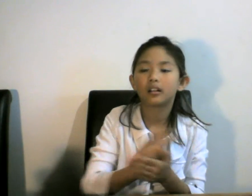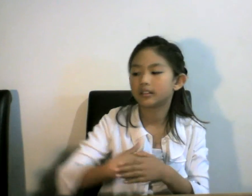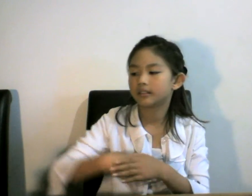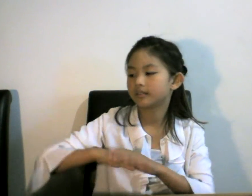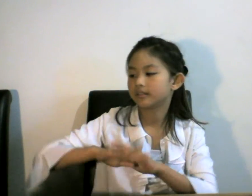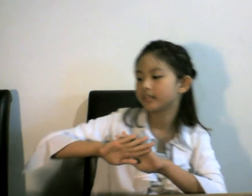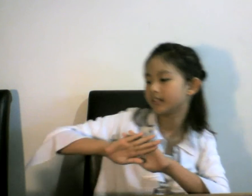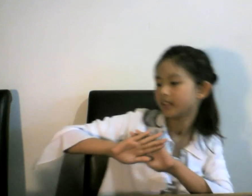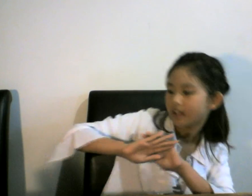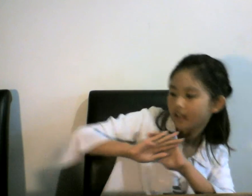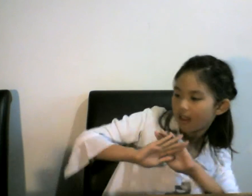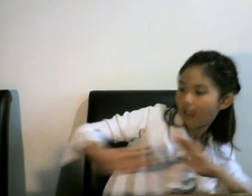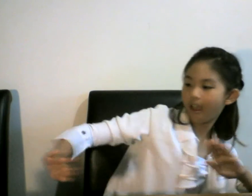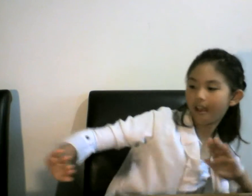You're gonna leave 'em all in